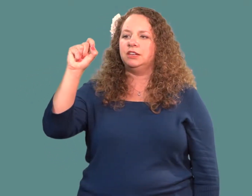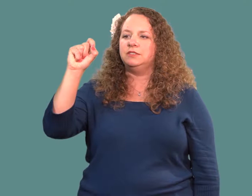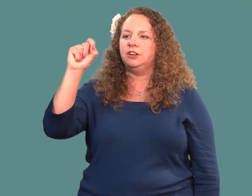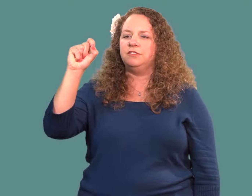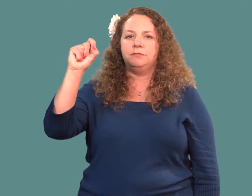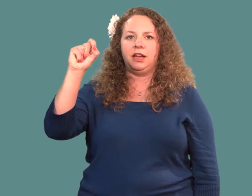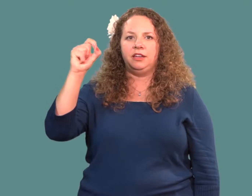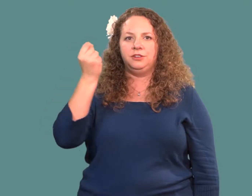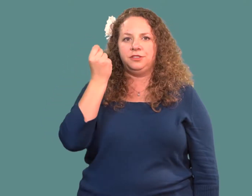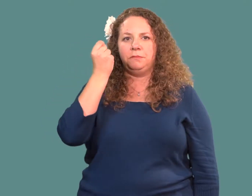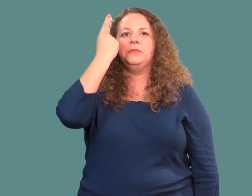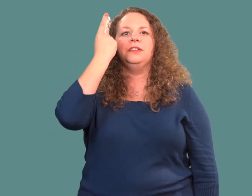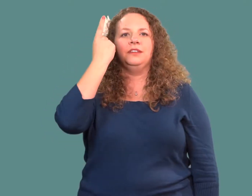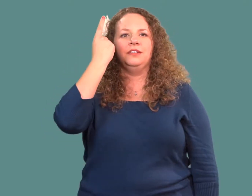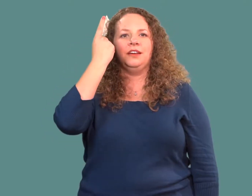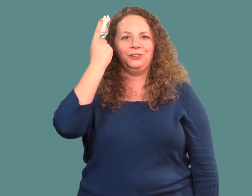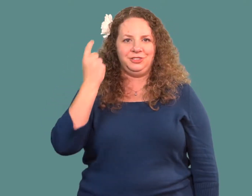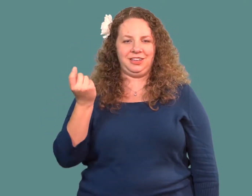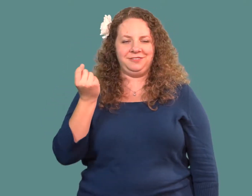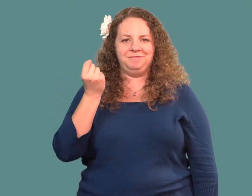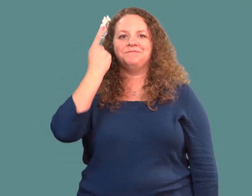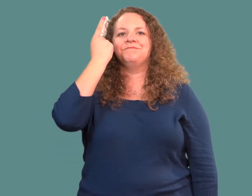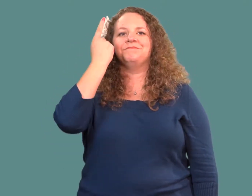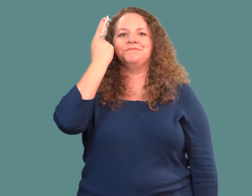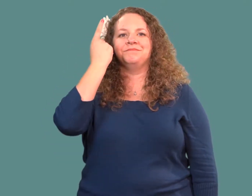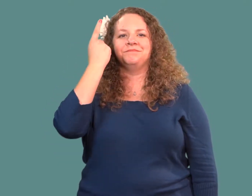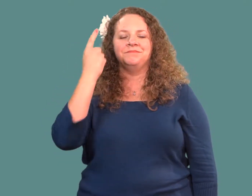index finger from behind your thumb, understand.